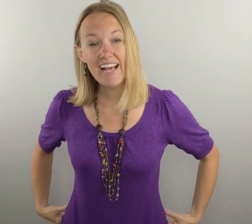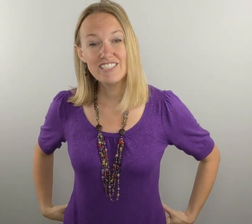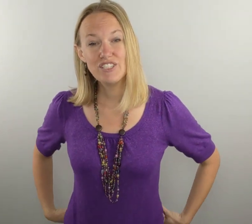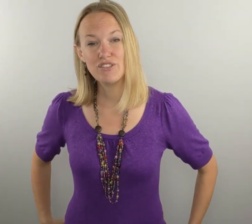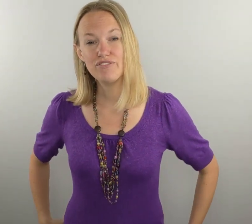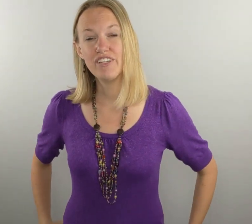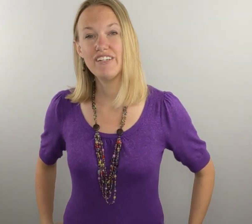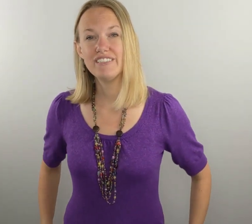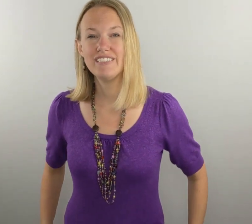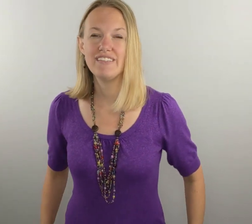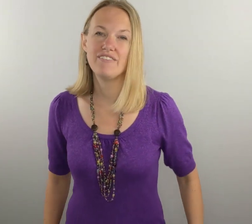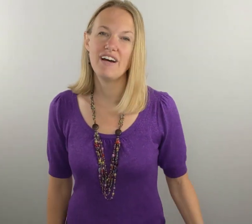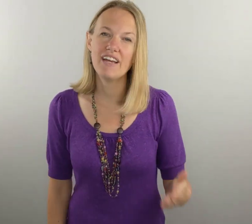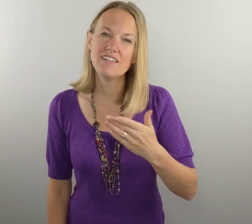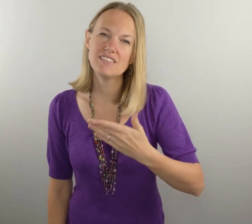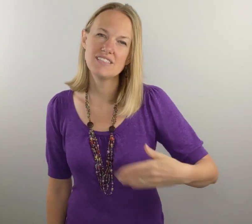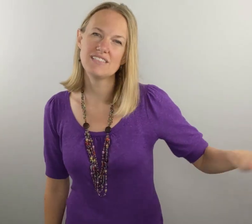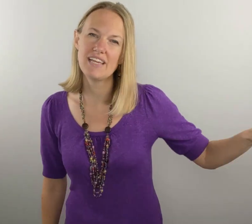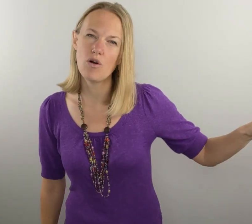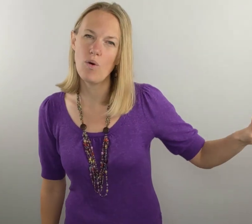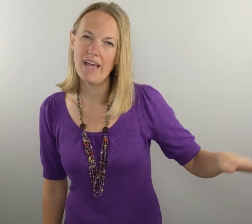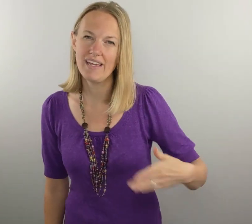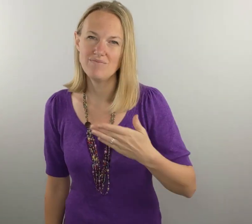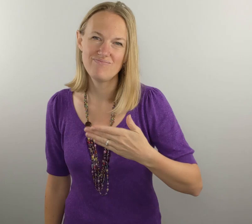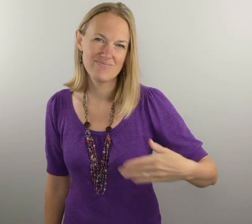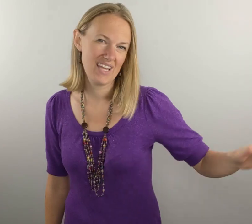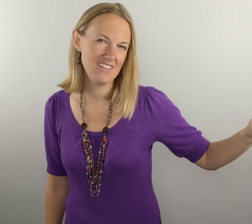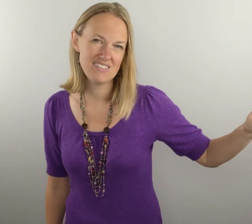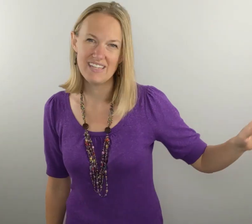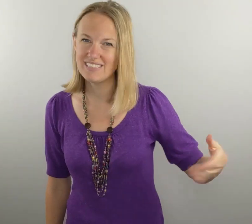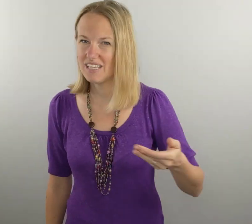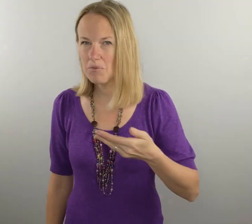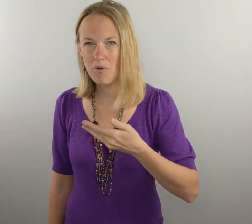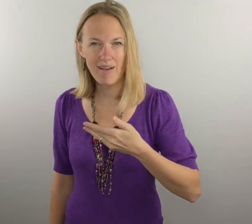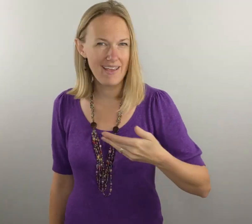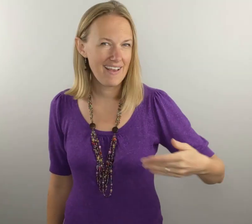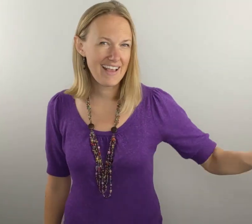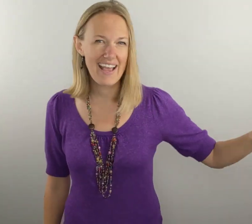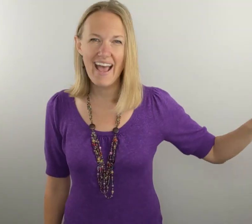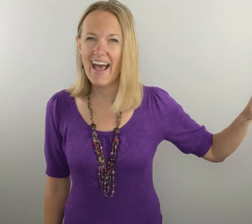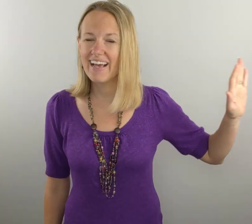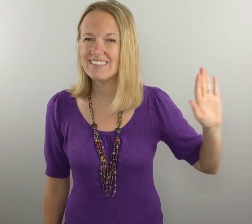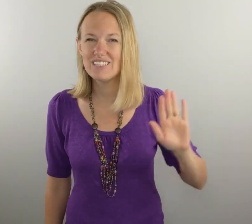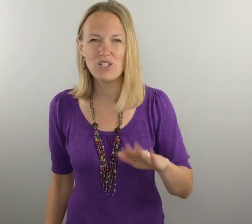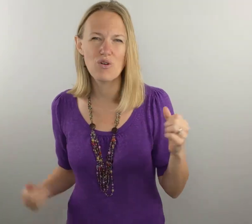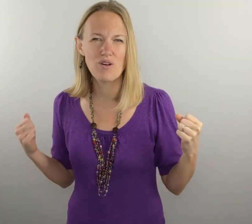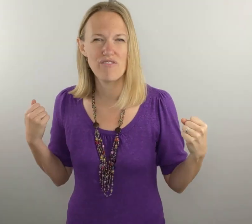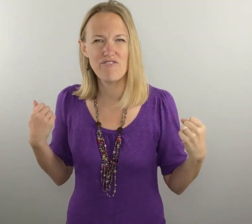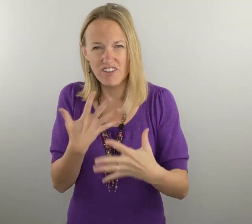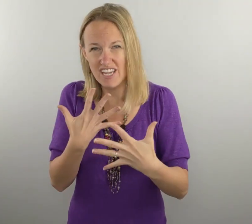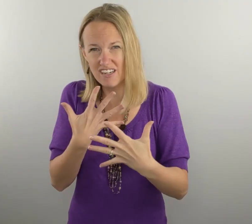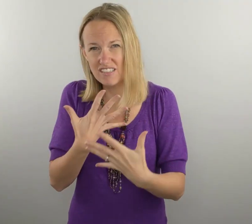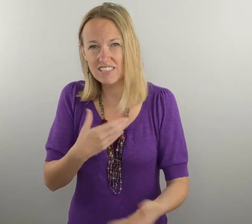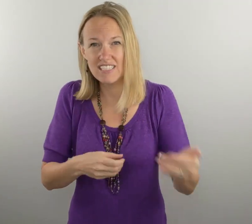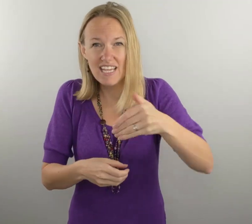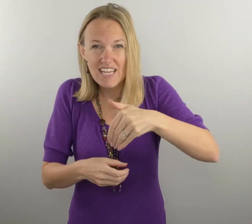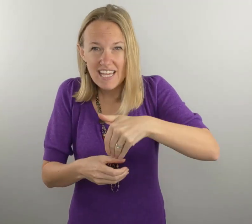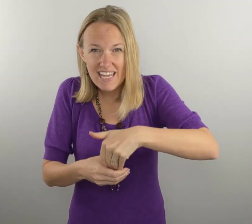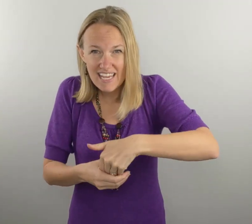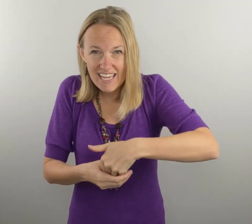Cast your fears in the fire. So this is like away. Okay, so like send them away. Cast your fears